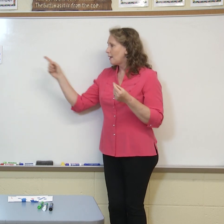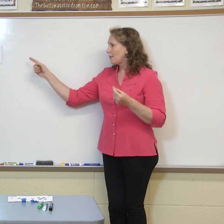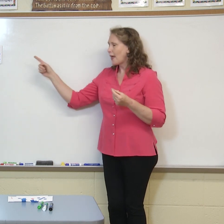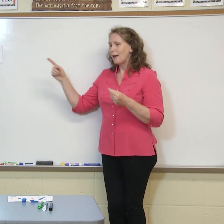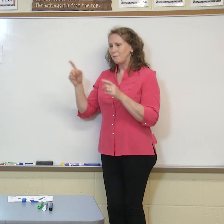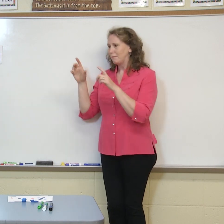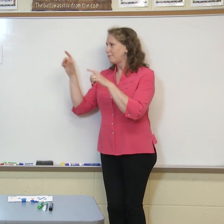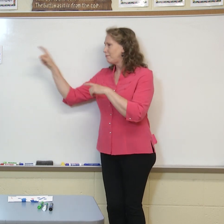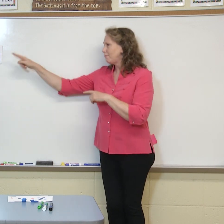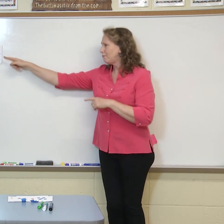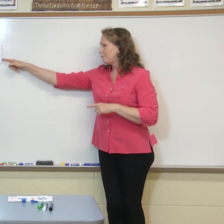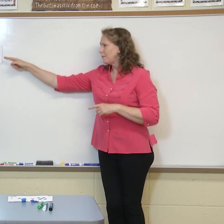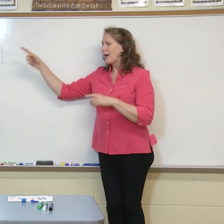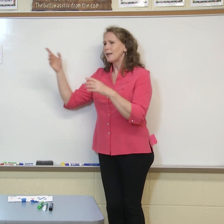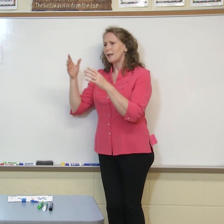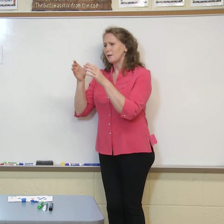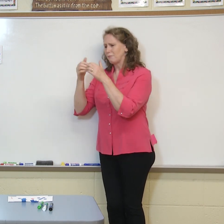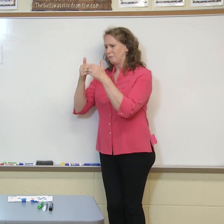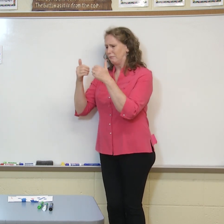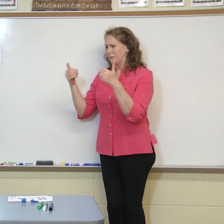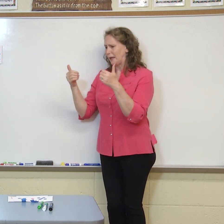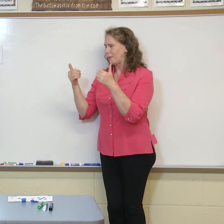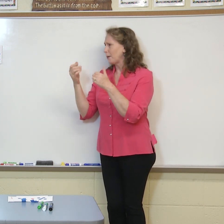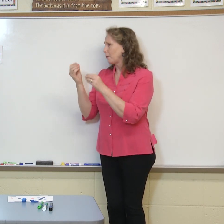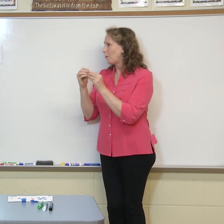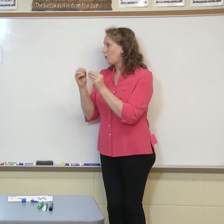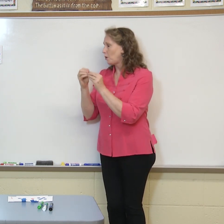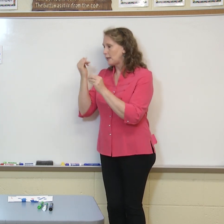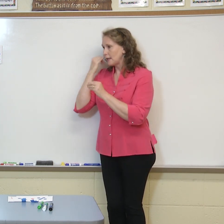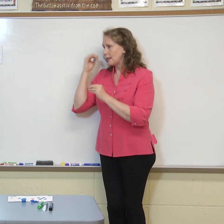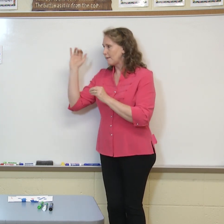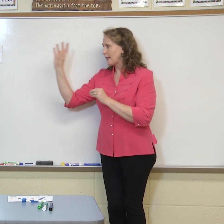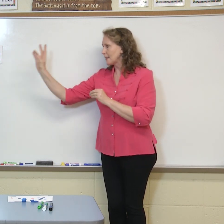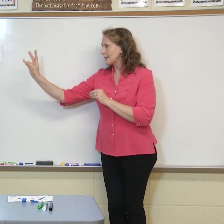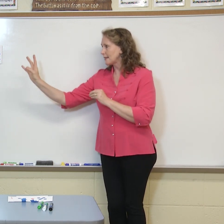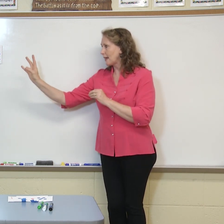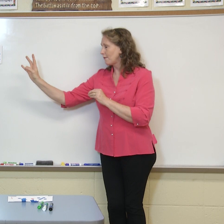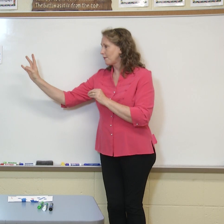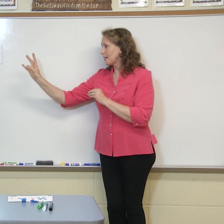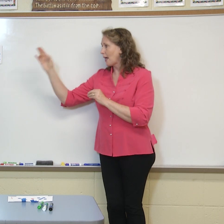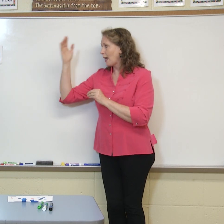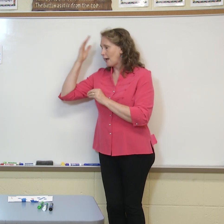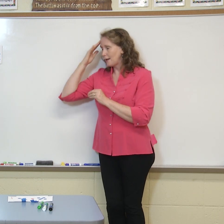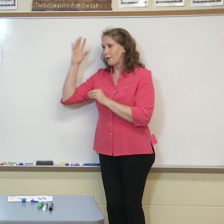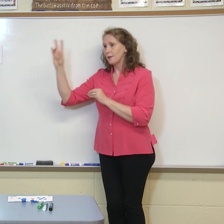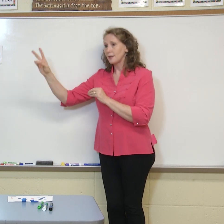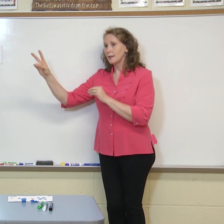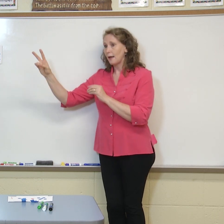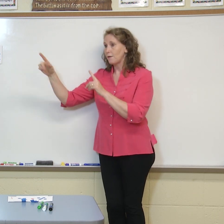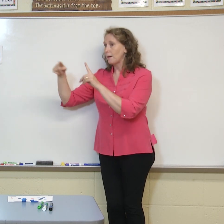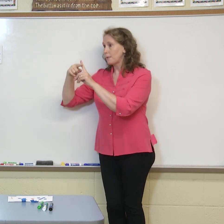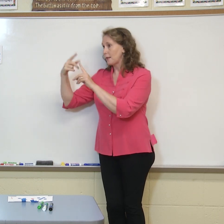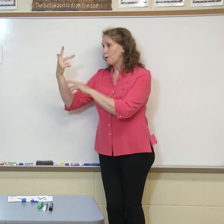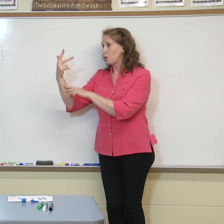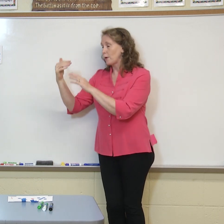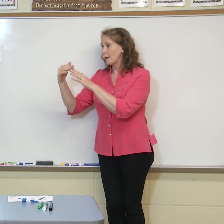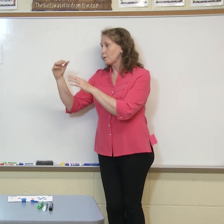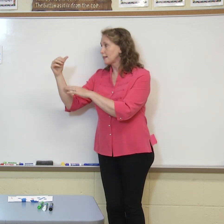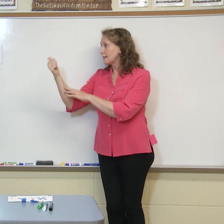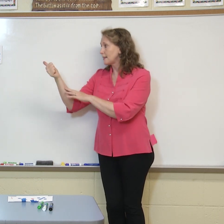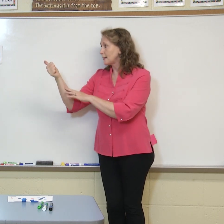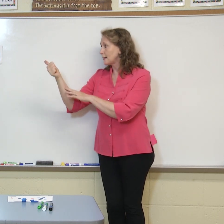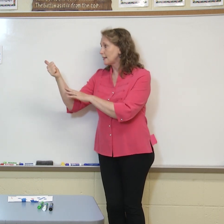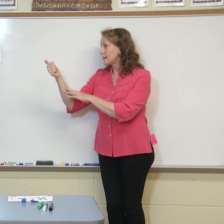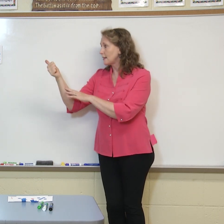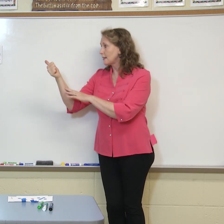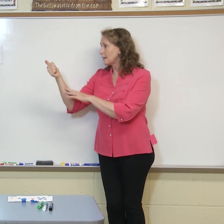little further. But I can, because if this is 7, I know that 7 and 3 is 10,